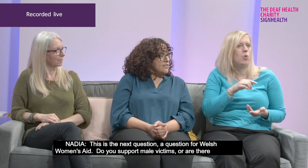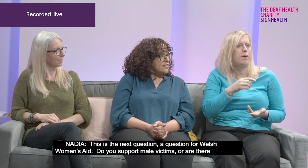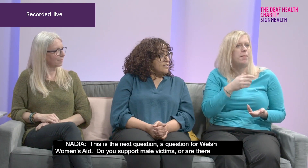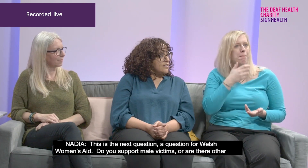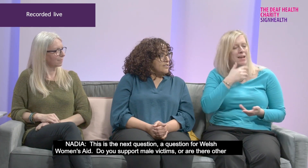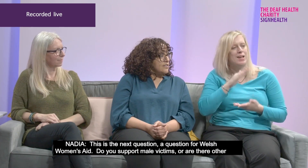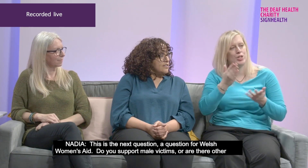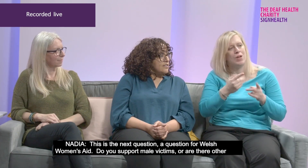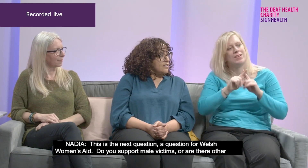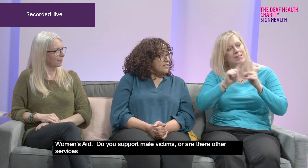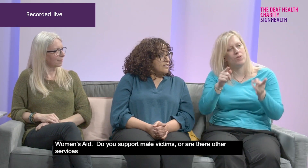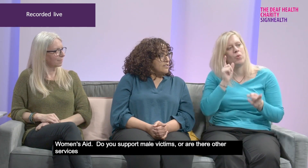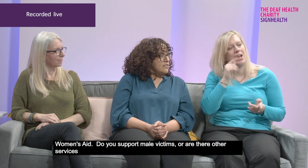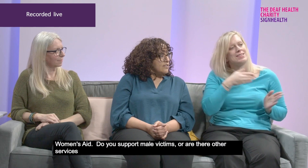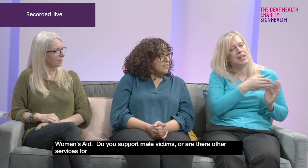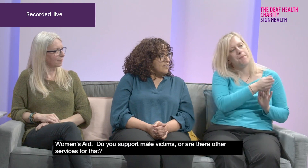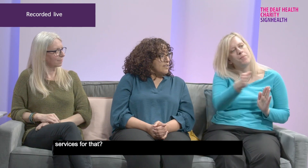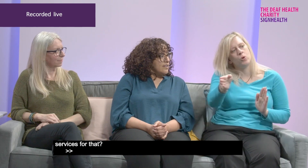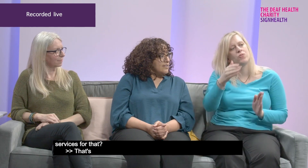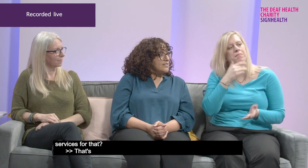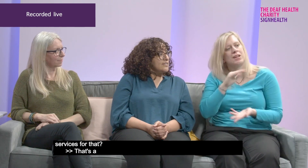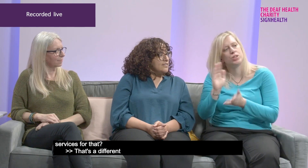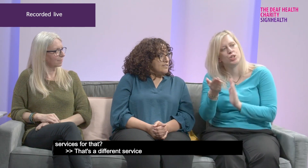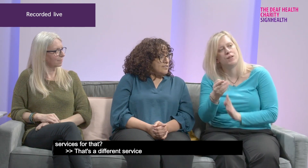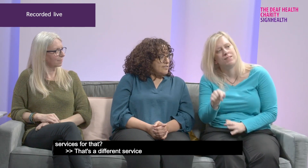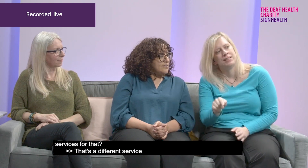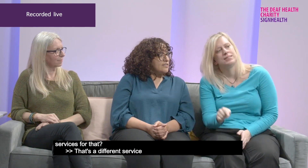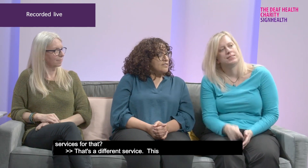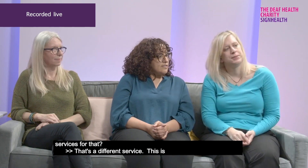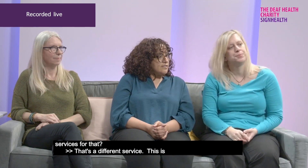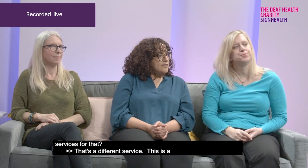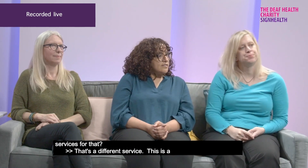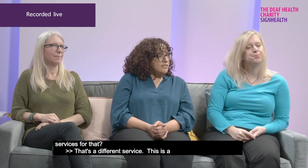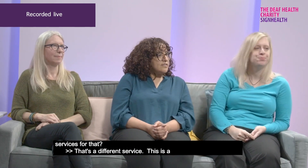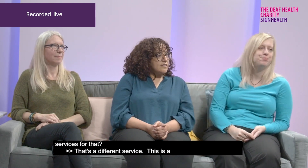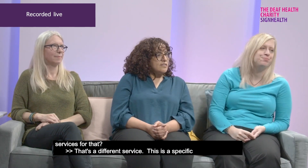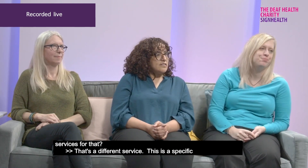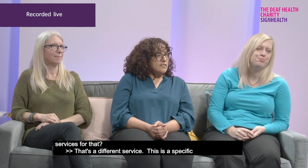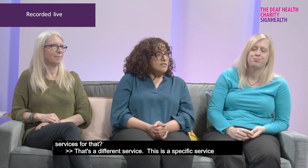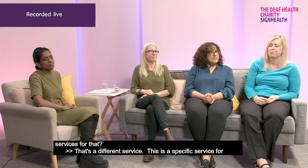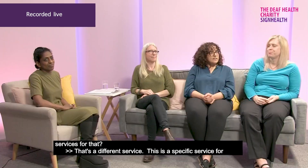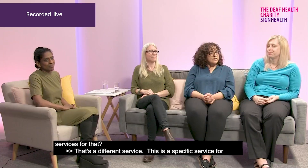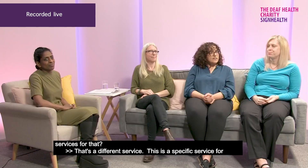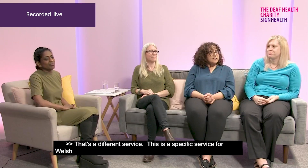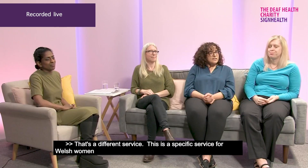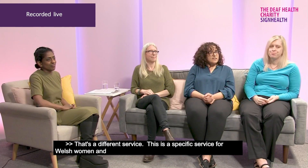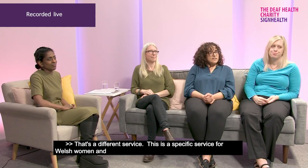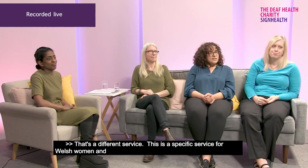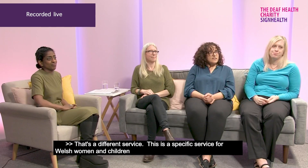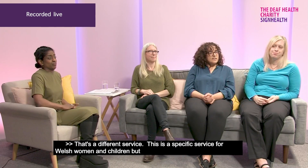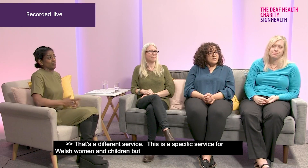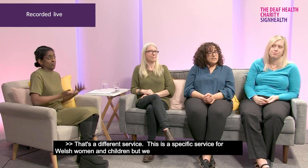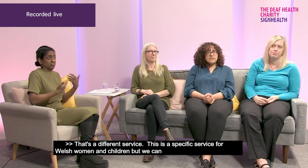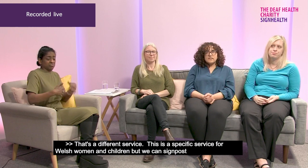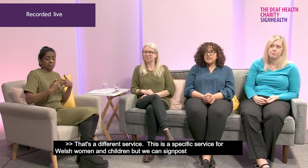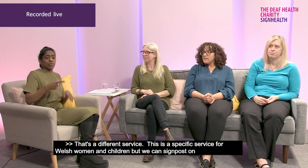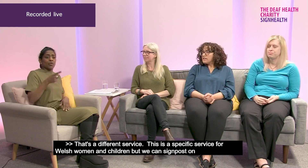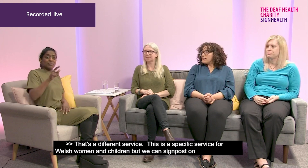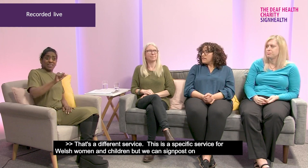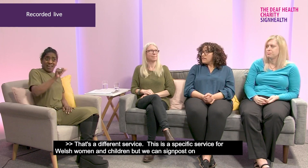Yeah, so that's a different service. So this is a specific service for Welsh women and children, but we can